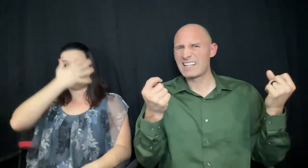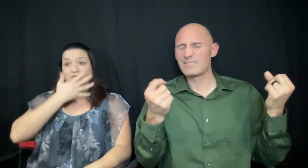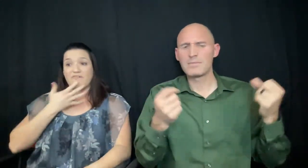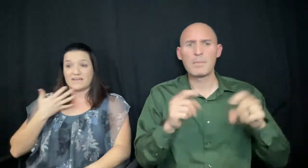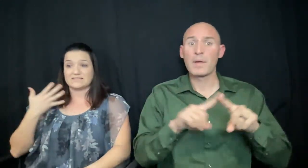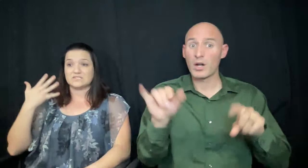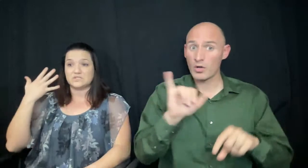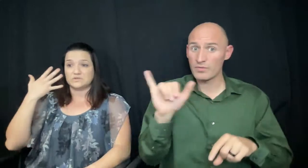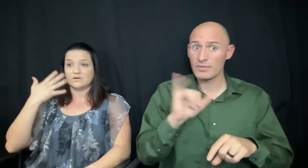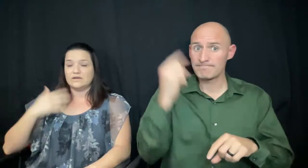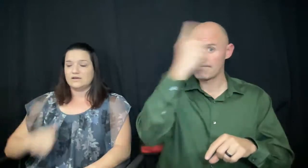our face too.